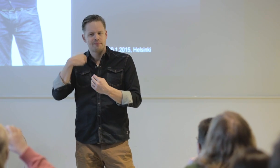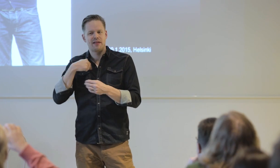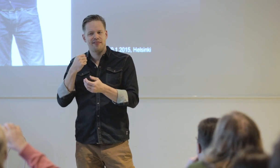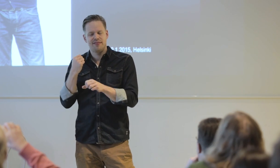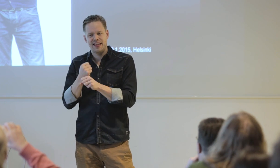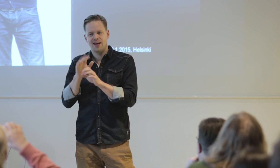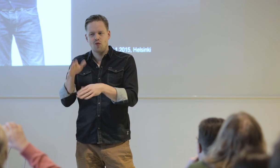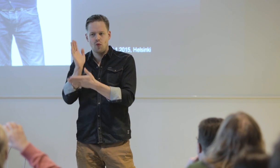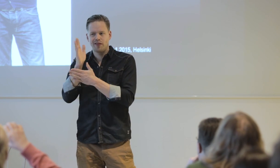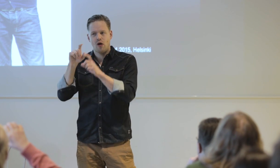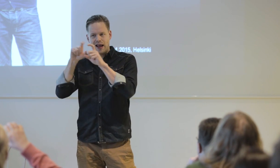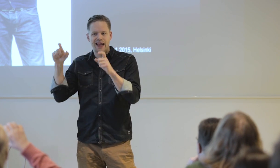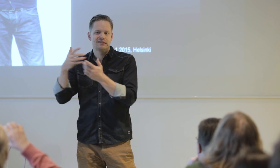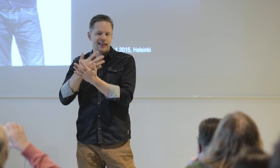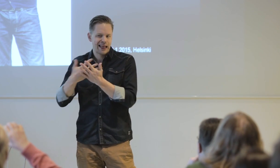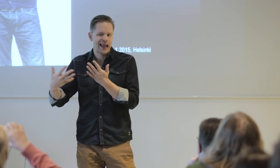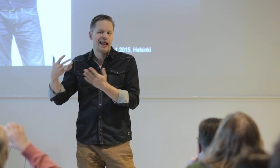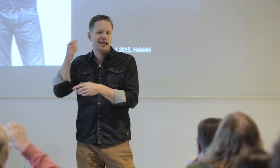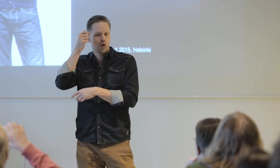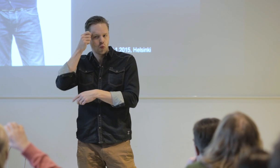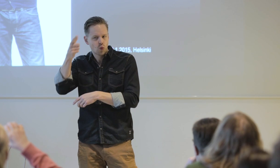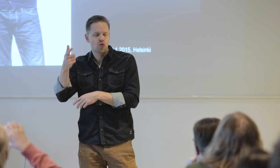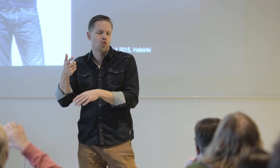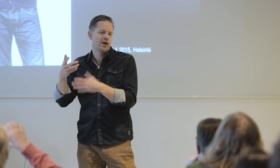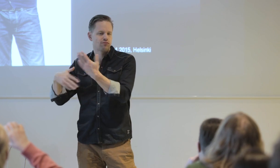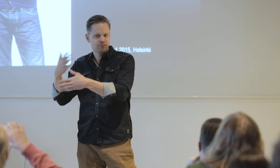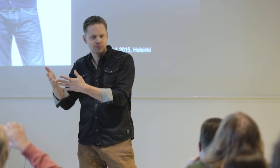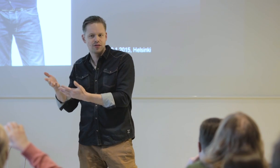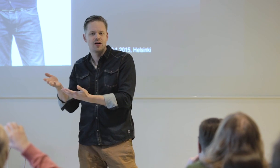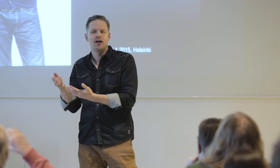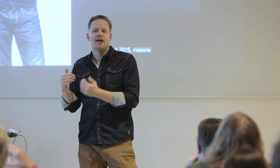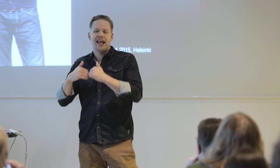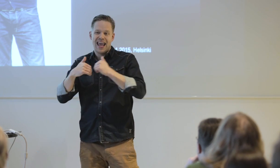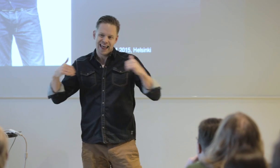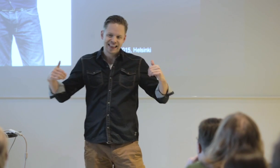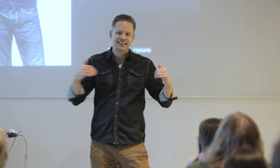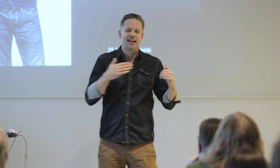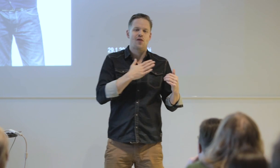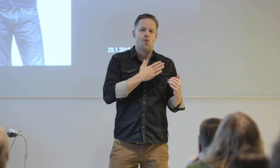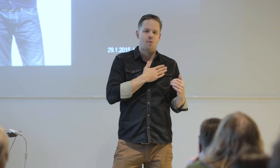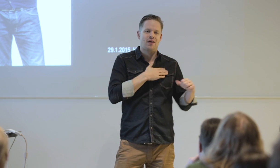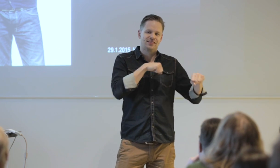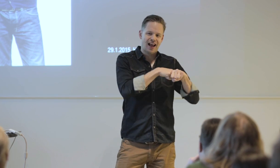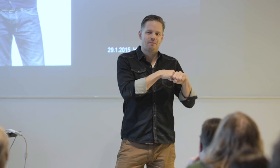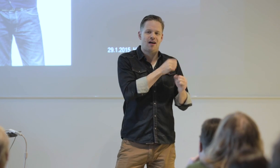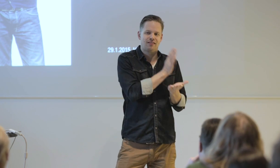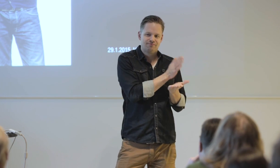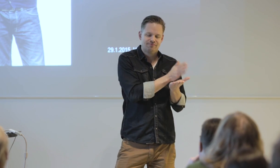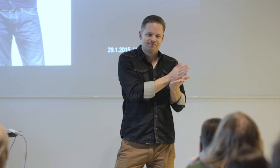I used to study in university. And you had all these lectures about languages and stuff like that, and then you had, I was